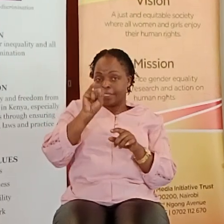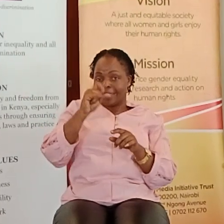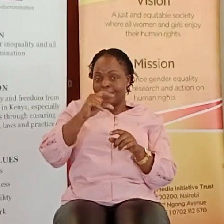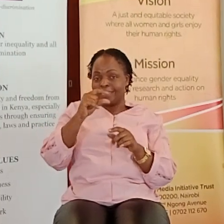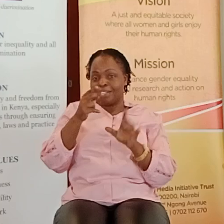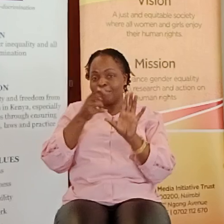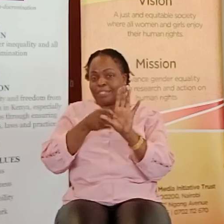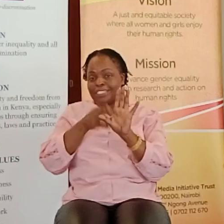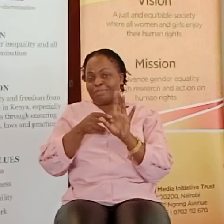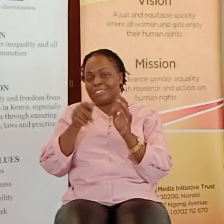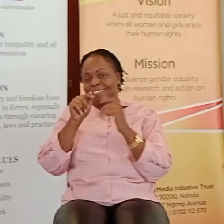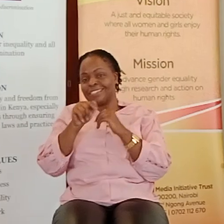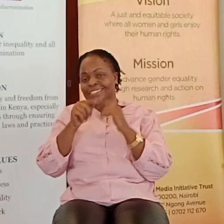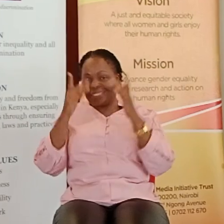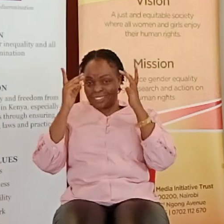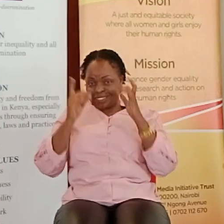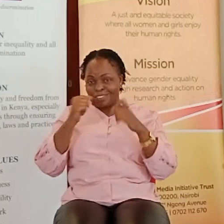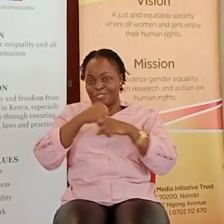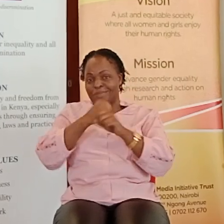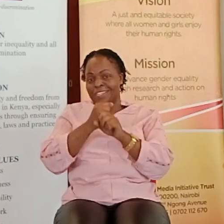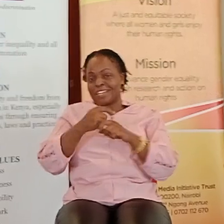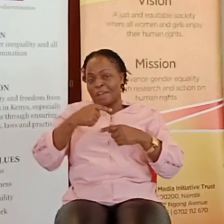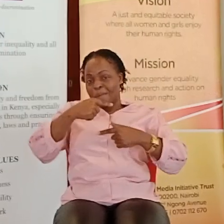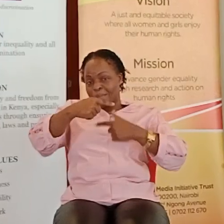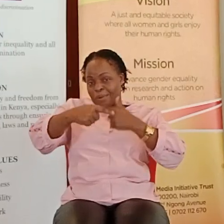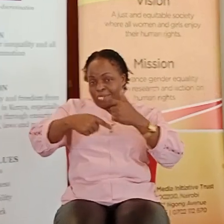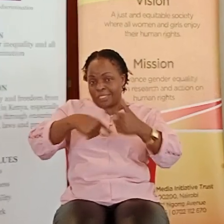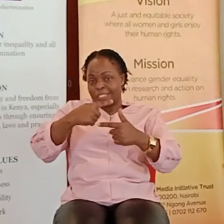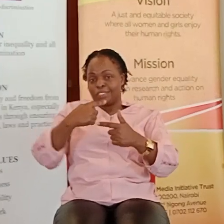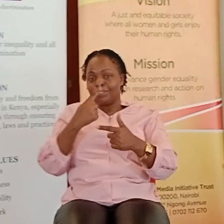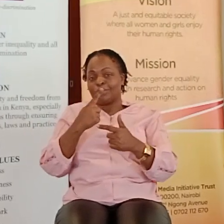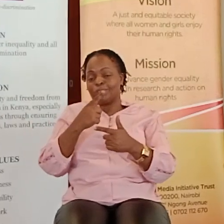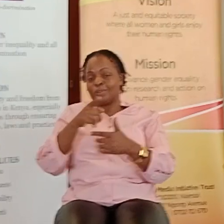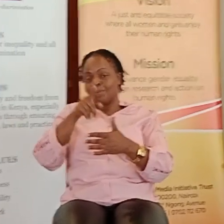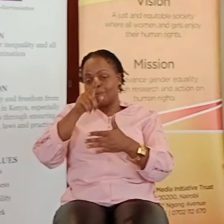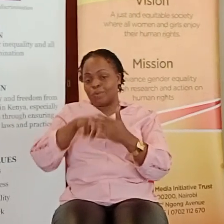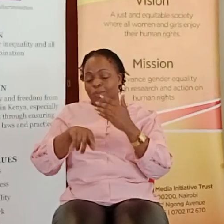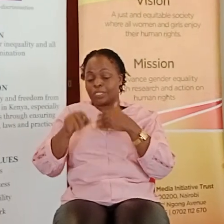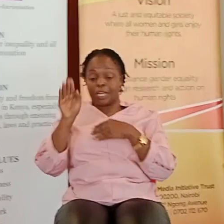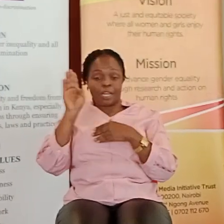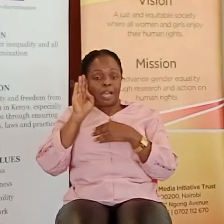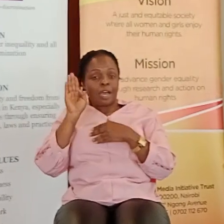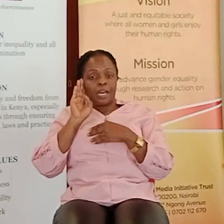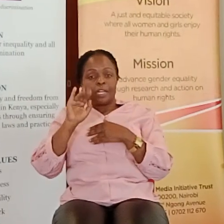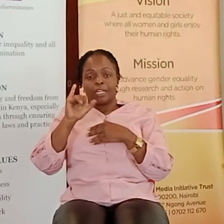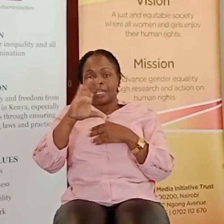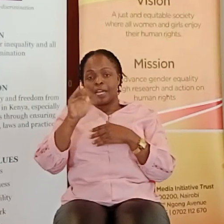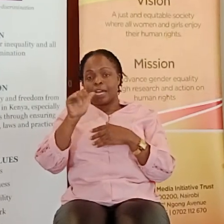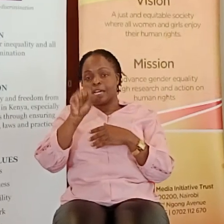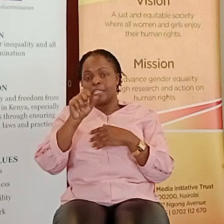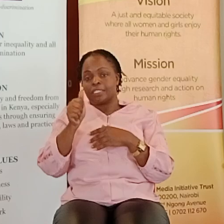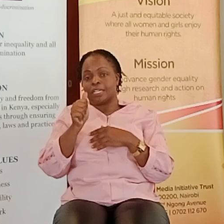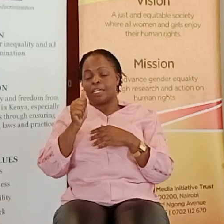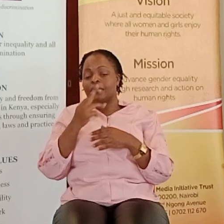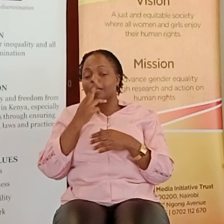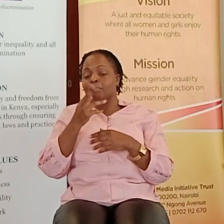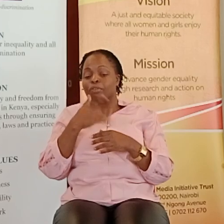these decision-making processes. So what I heard the CASA report is that they had a call for